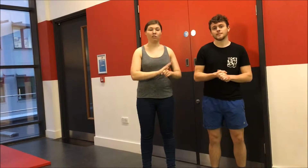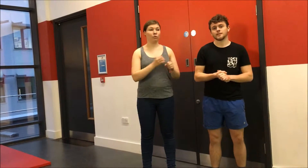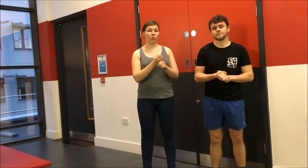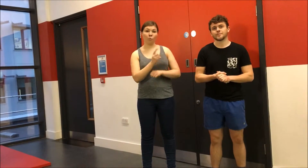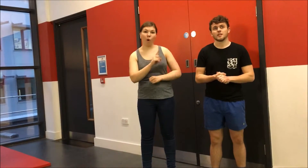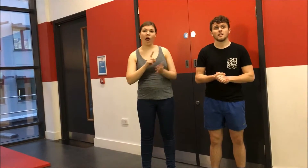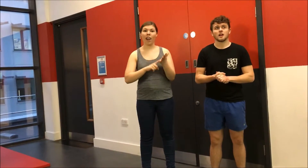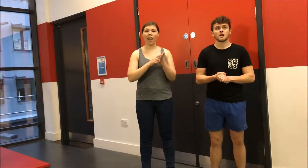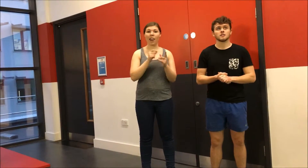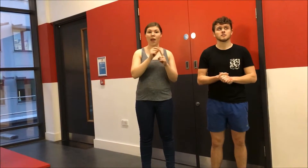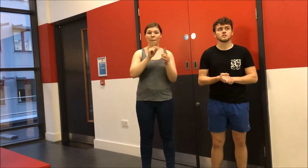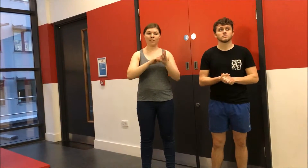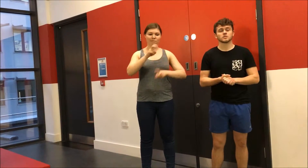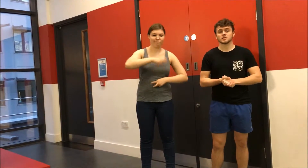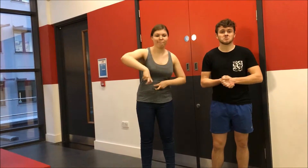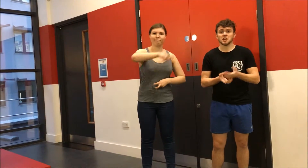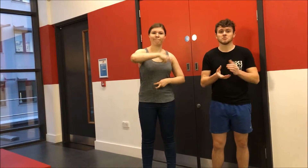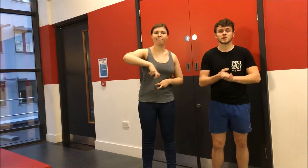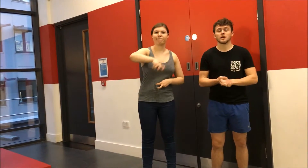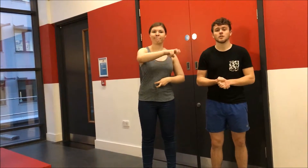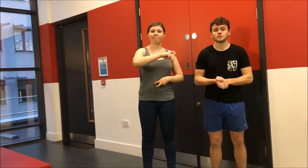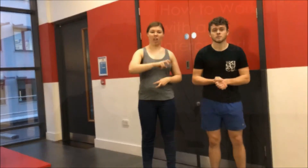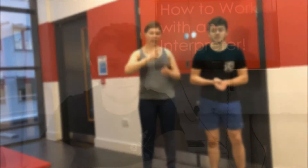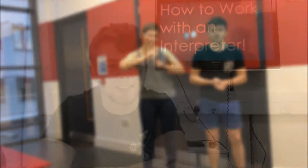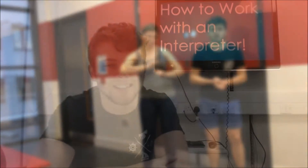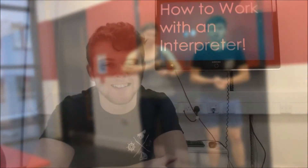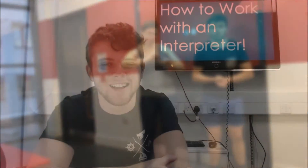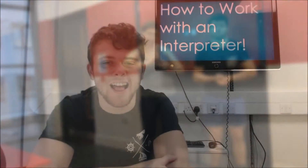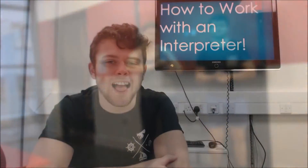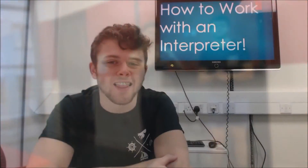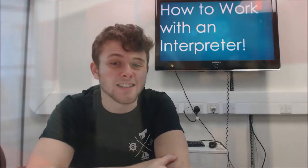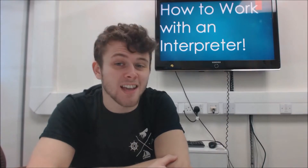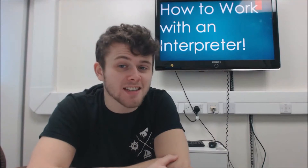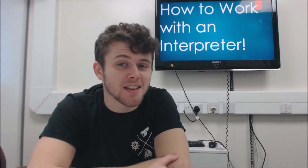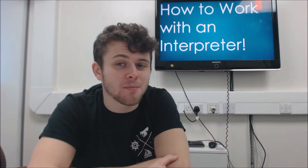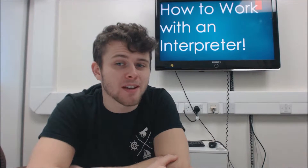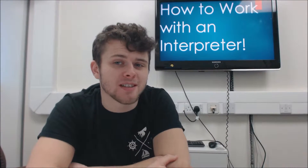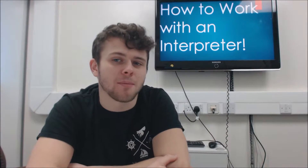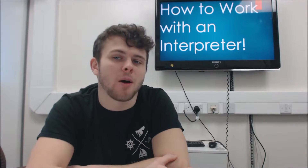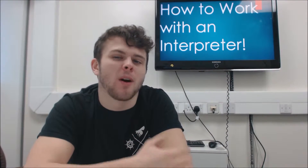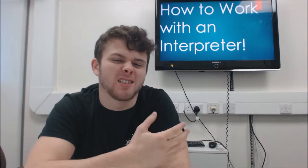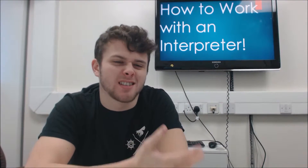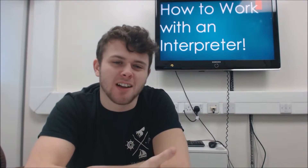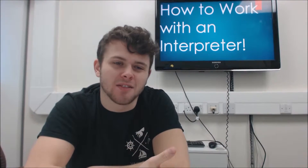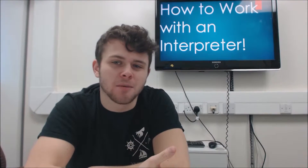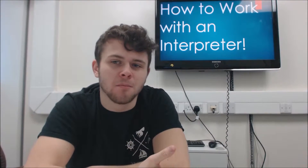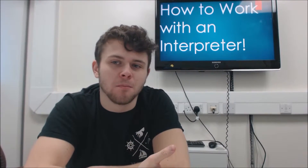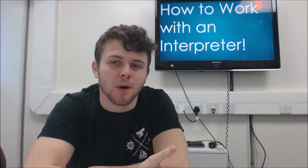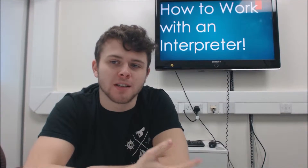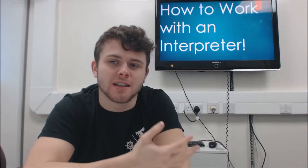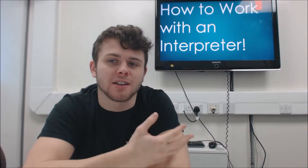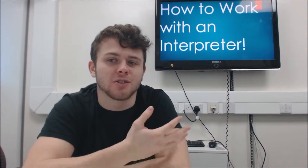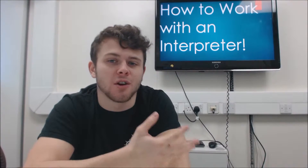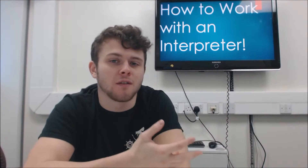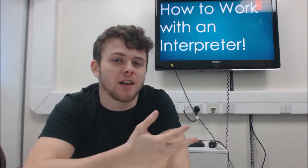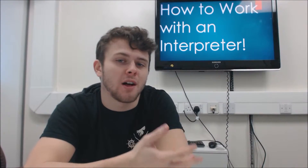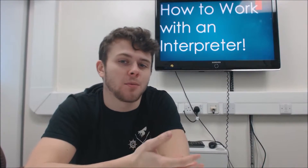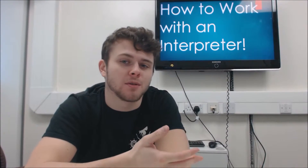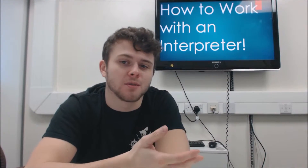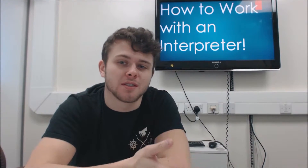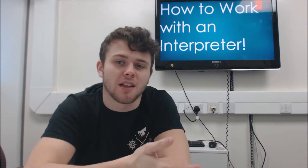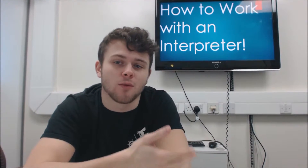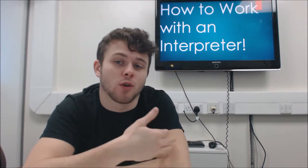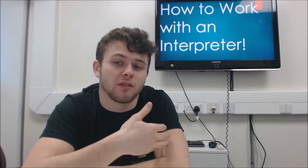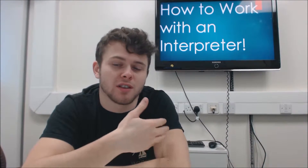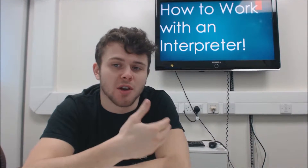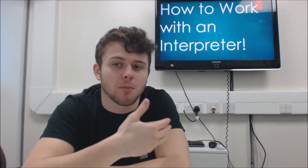laps, and we'll carry on with the session later on. This next tip isn't about where to stand, but instead it should hopefully help